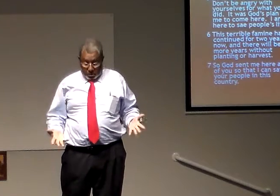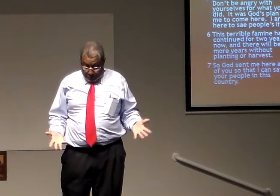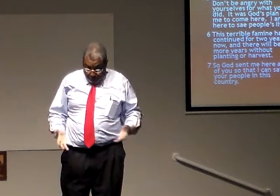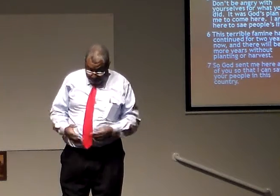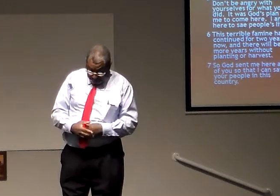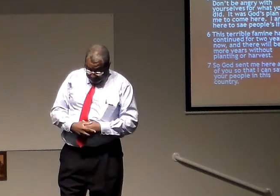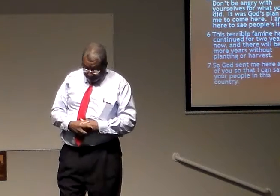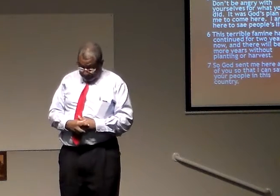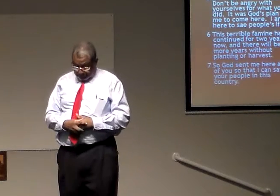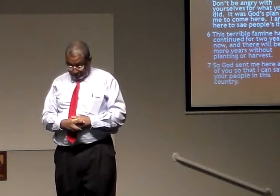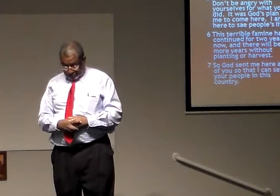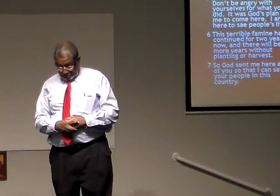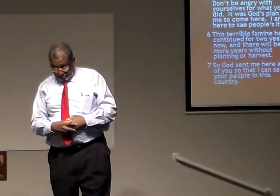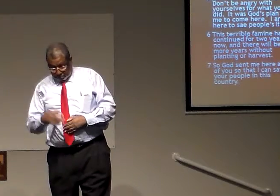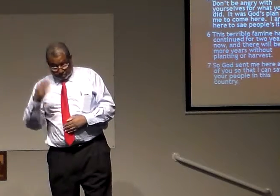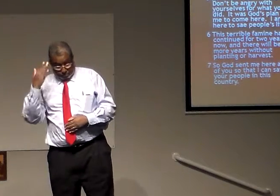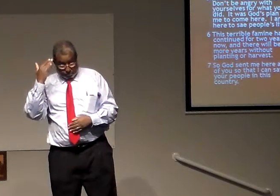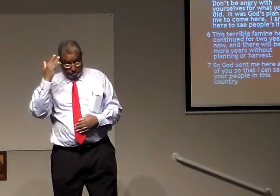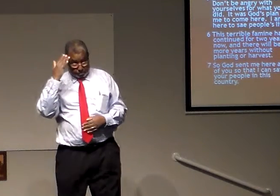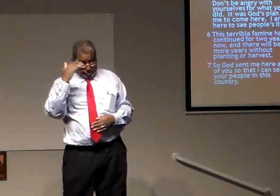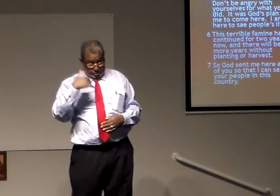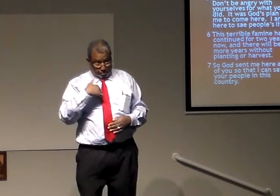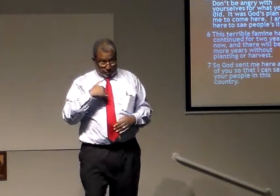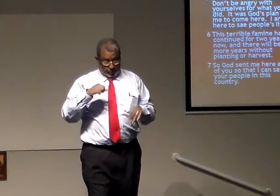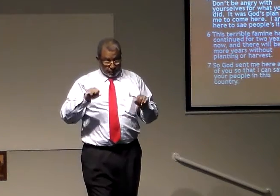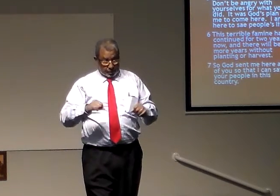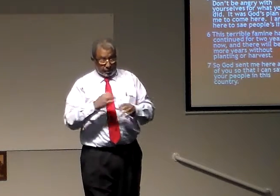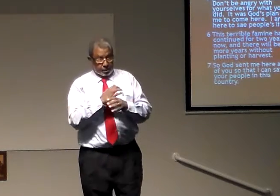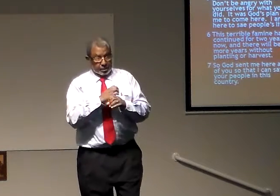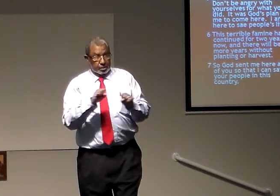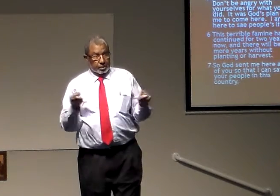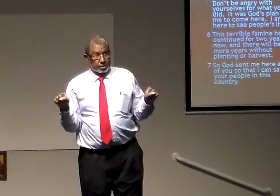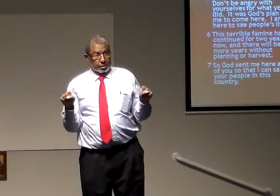ahead of you, so that I can save your people in this country.